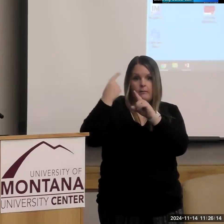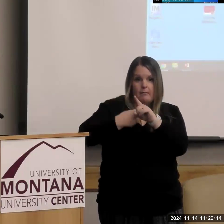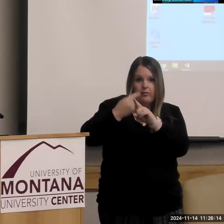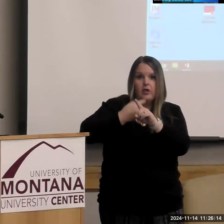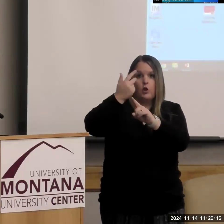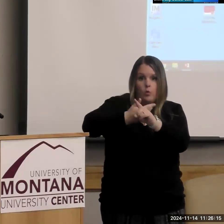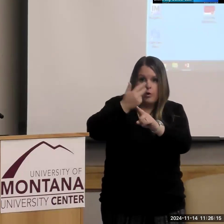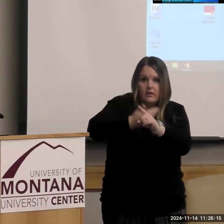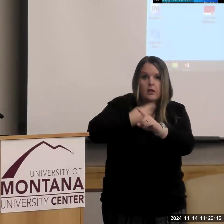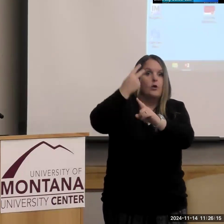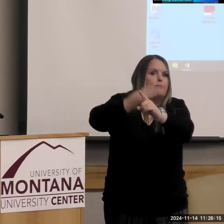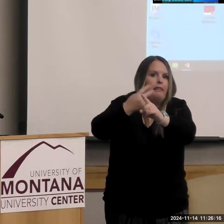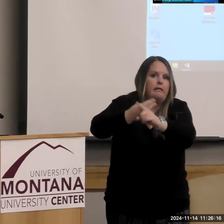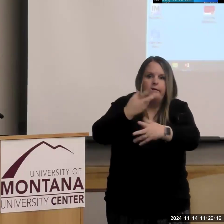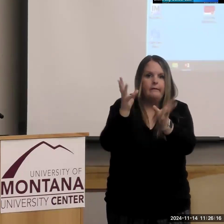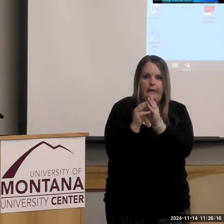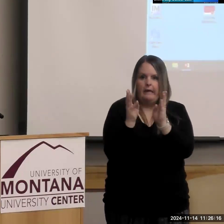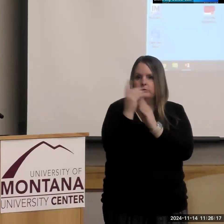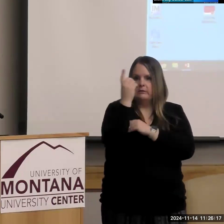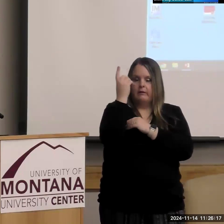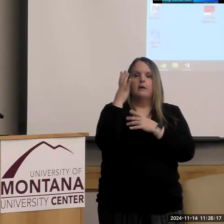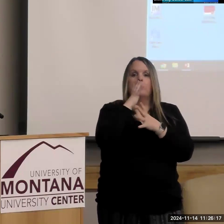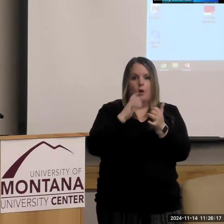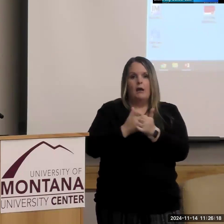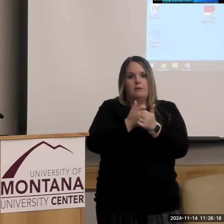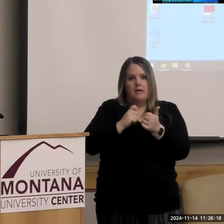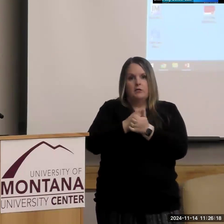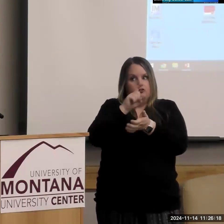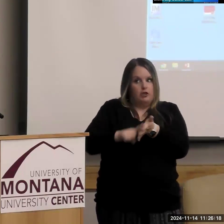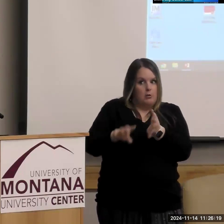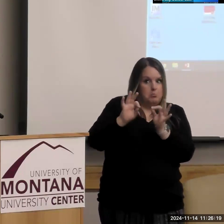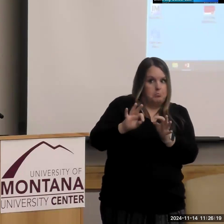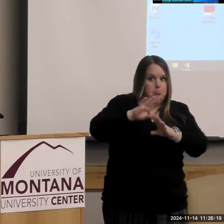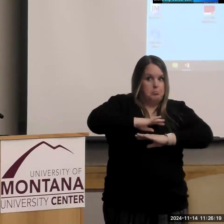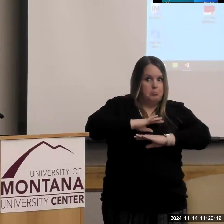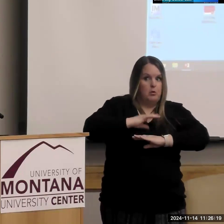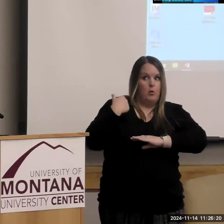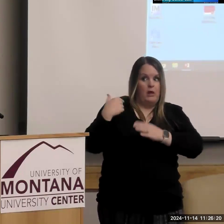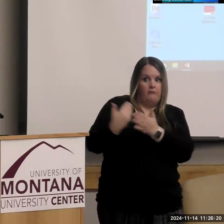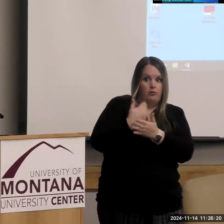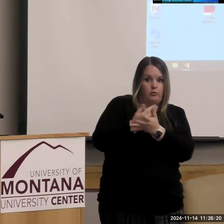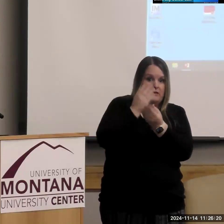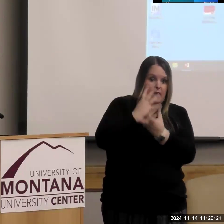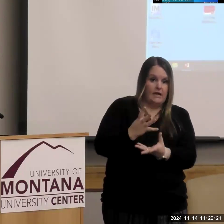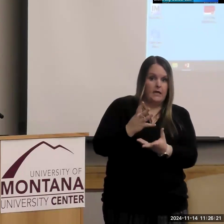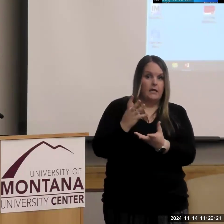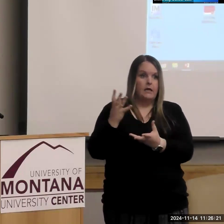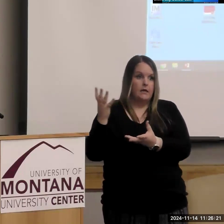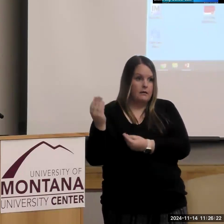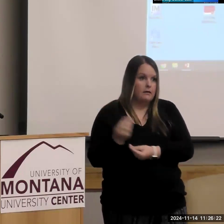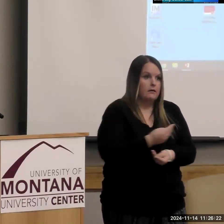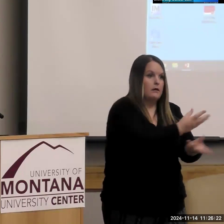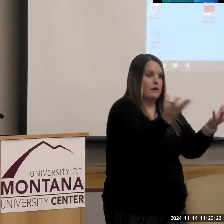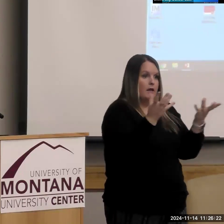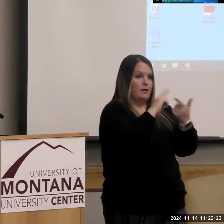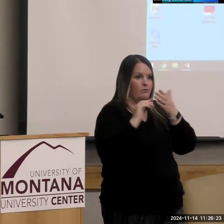or bi-monthly meetings where you're updating it, where you're checking in, where you have new data, where that data is then shared back out with